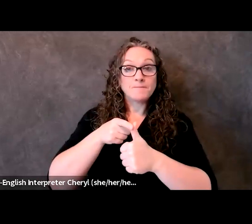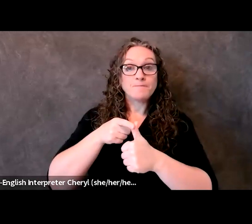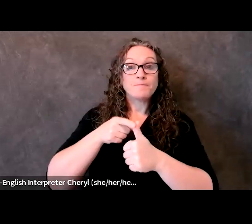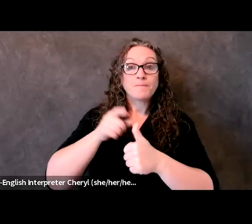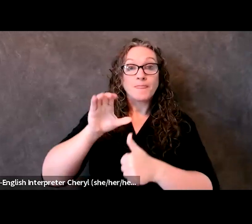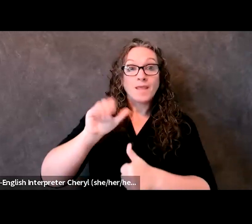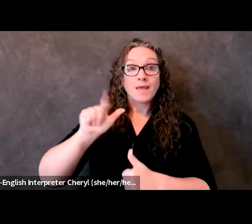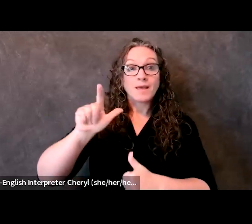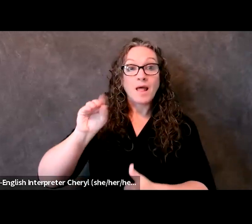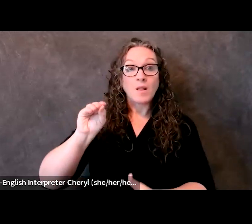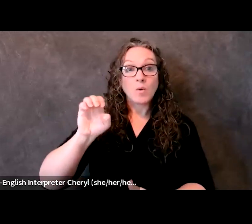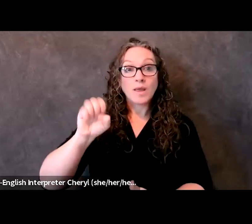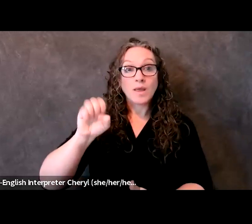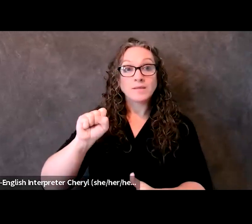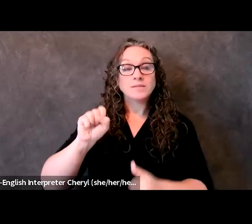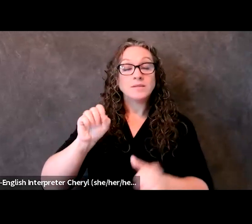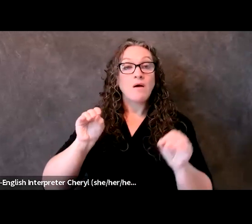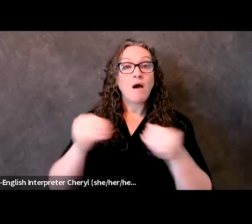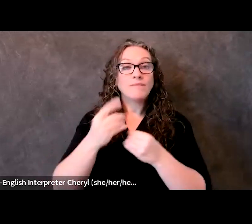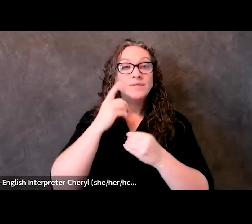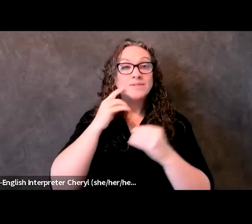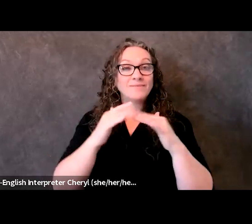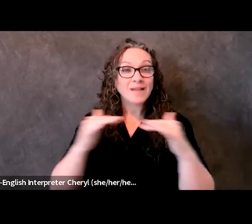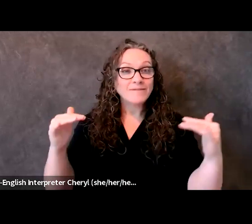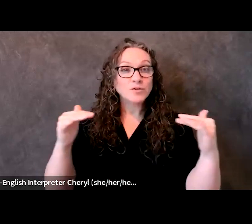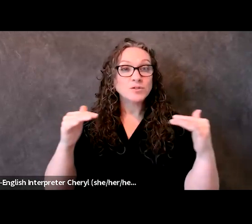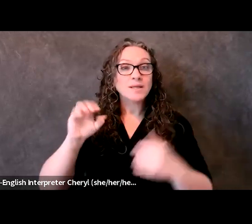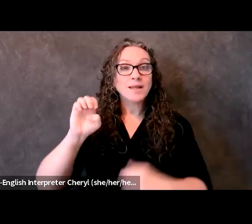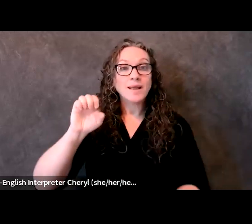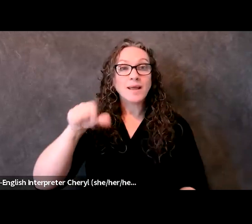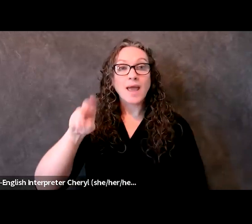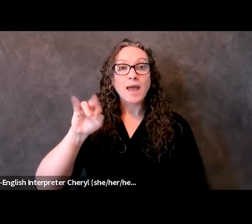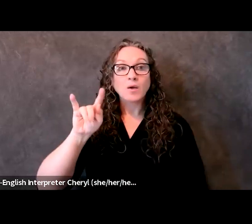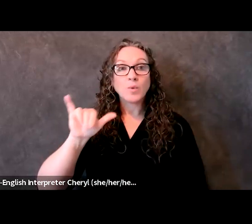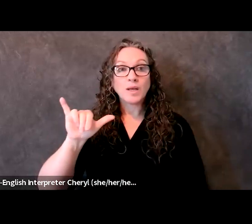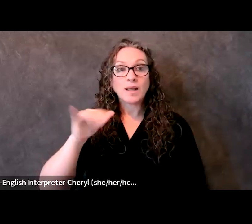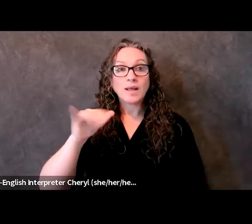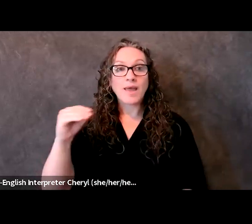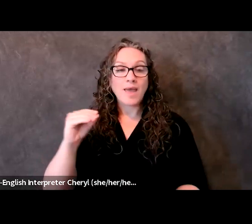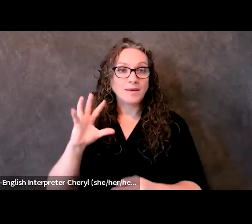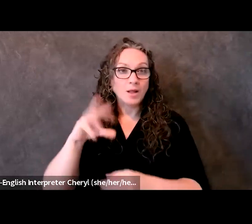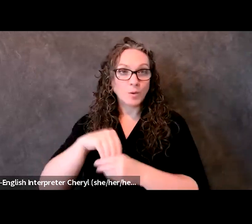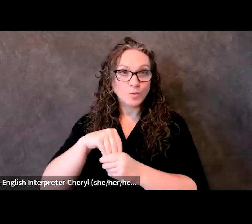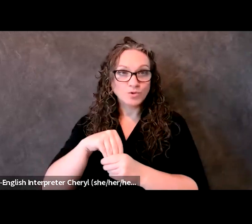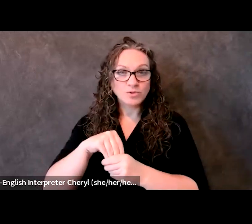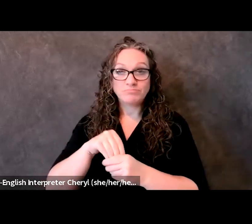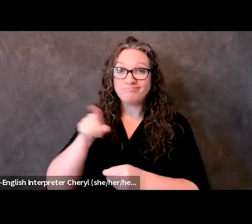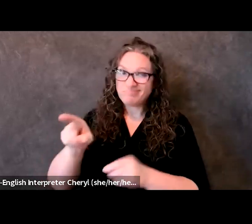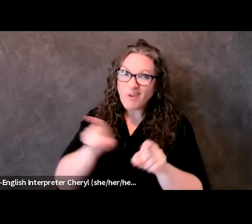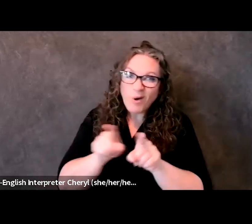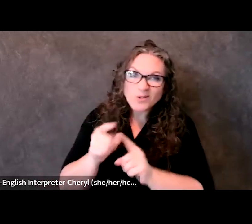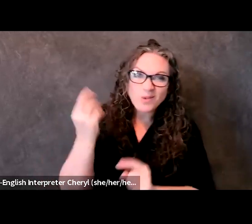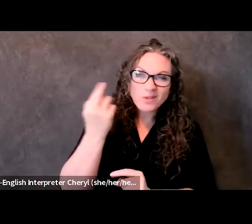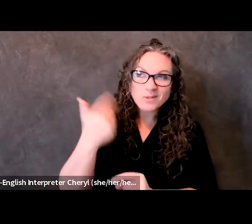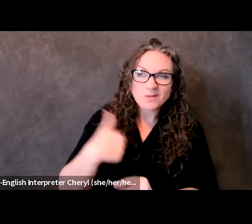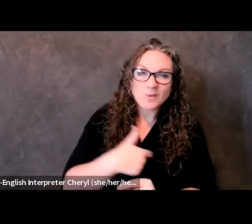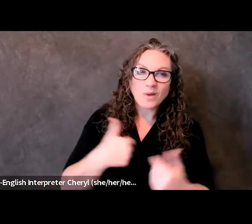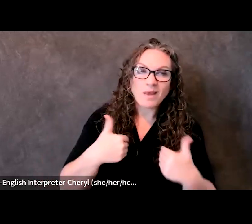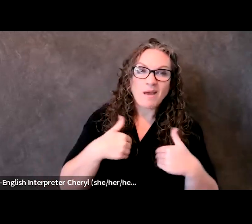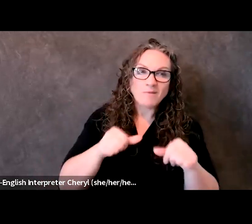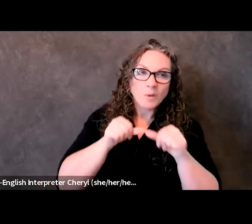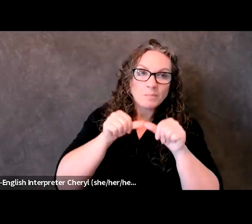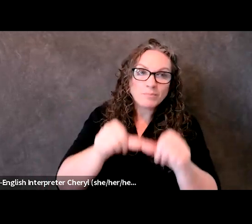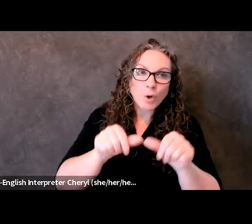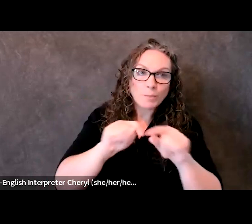of Diversity, Equity, and Inclusion. She's also the reason why we have a permanent team of emergency managers dedicated